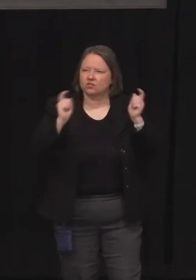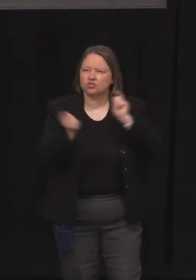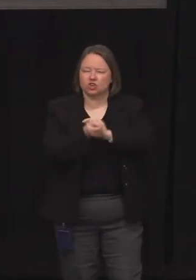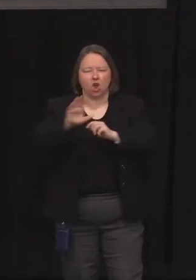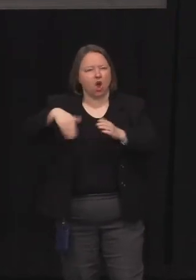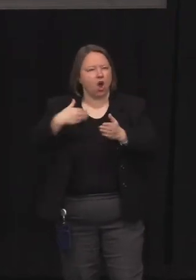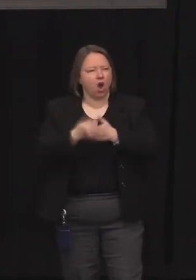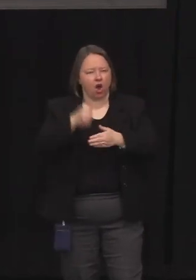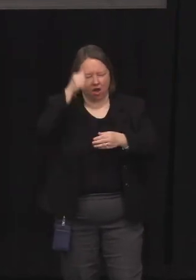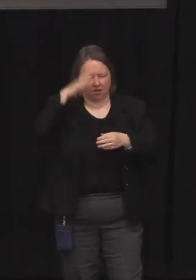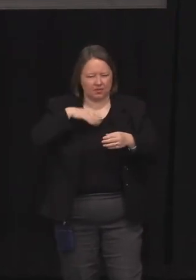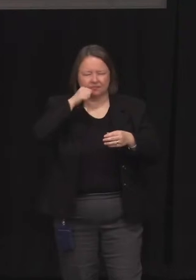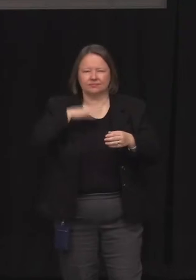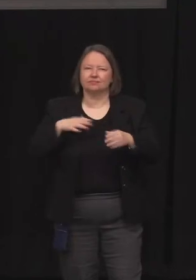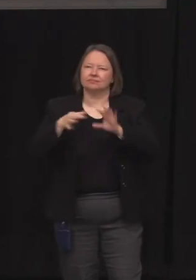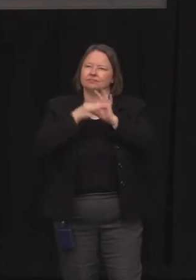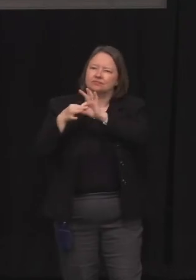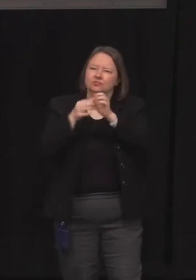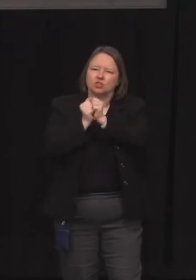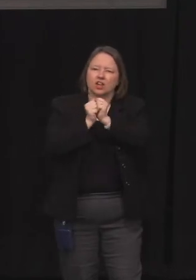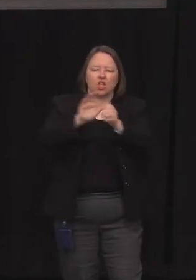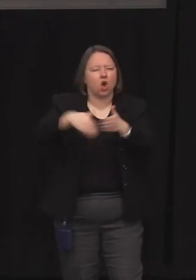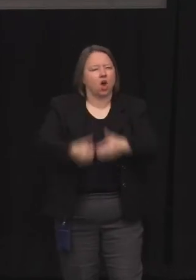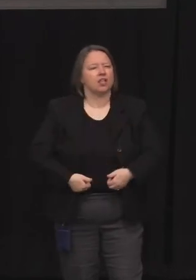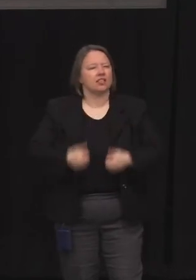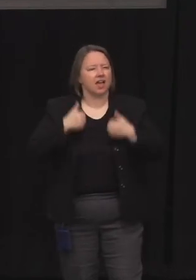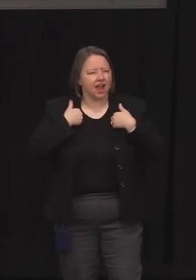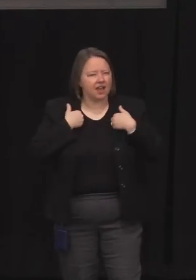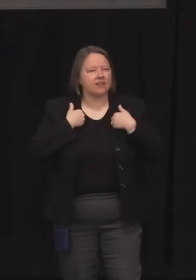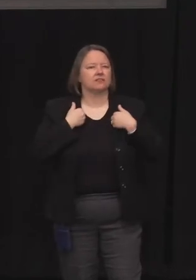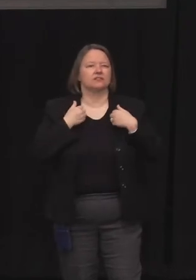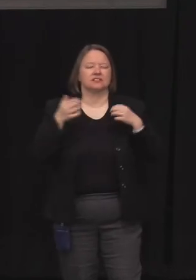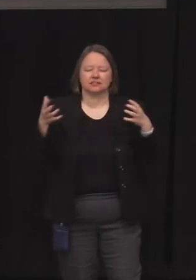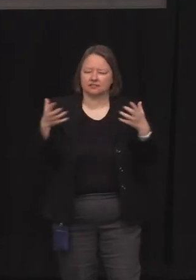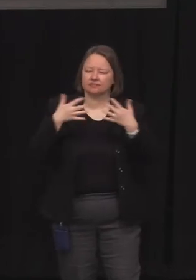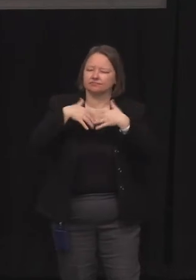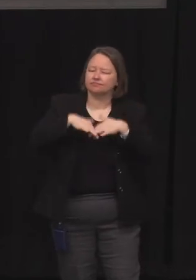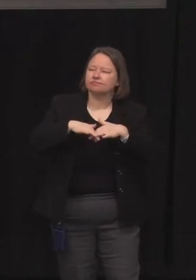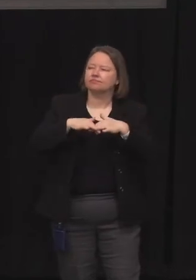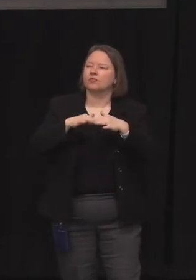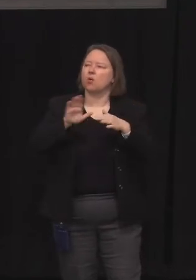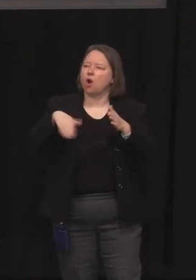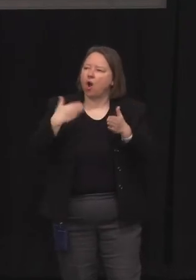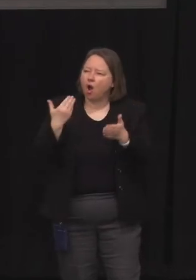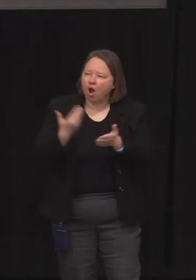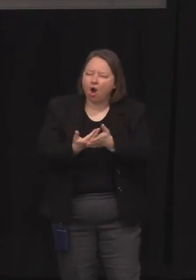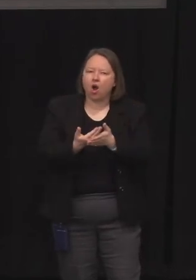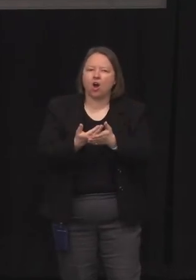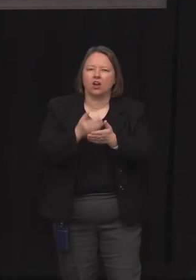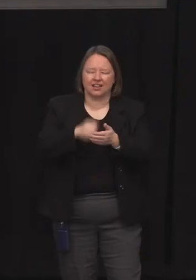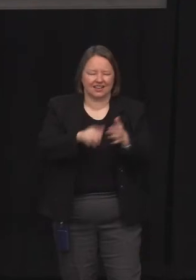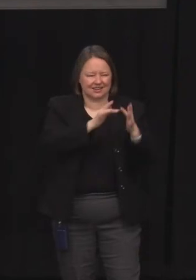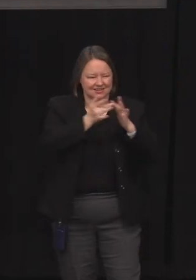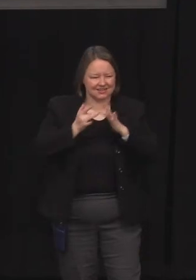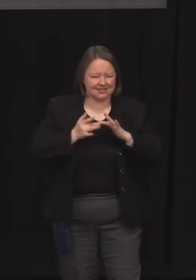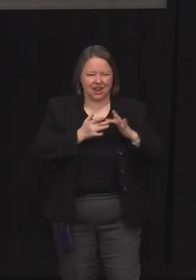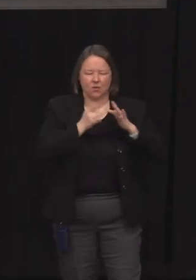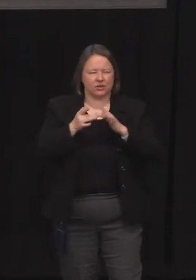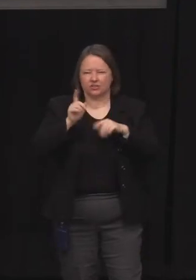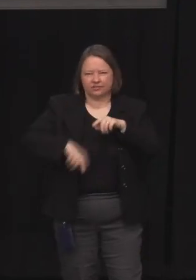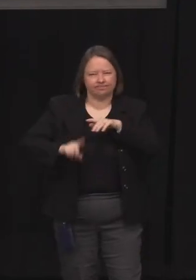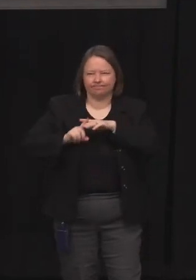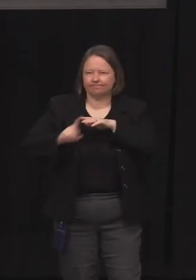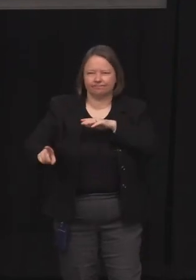mankind is tied together, all life is interrelated, and we are all caught in an inescapable network of